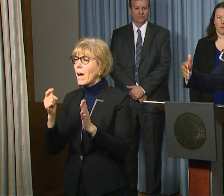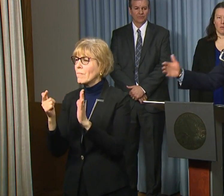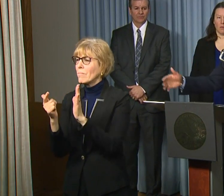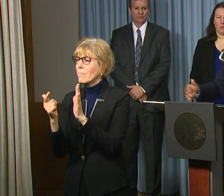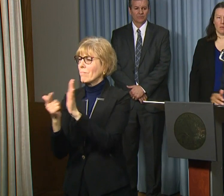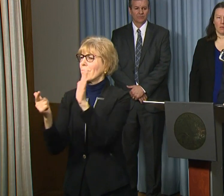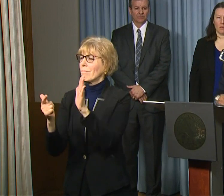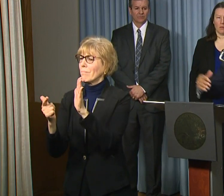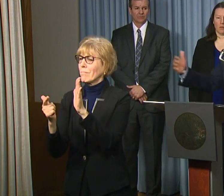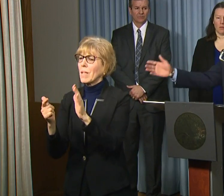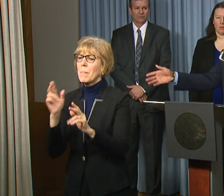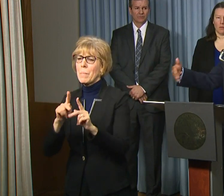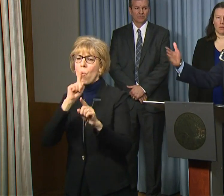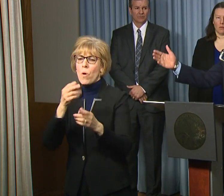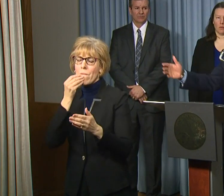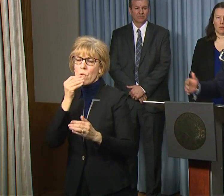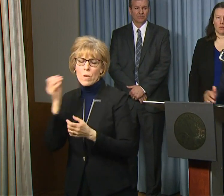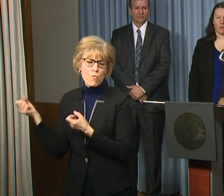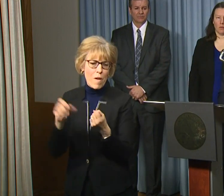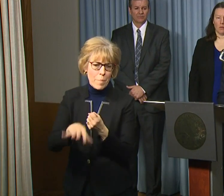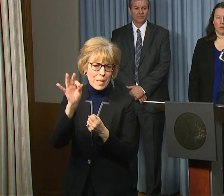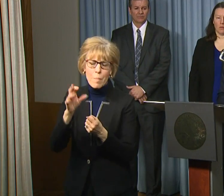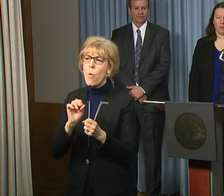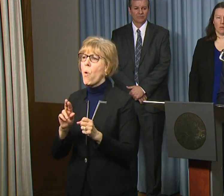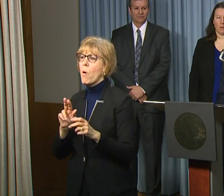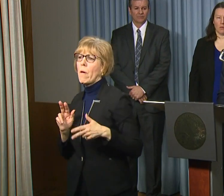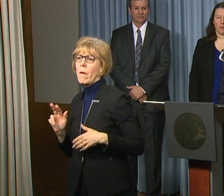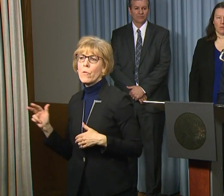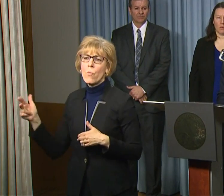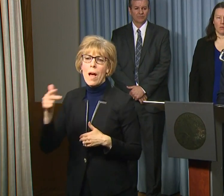and go, as well as our drive up